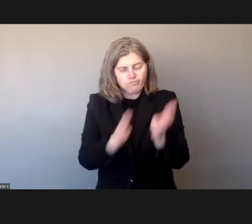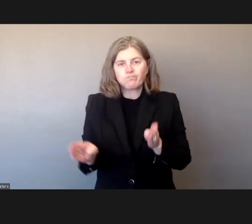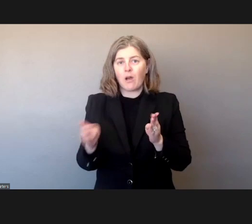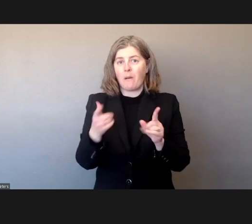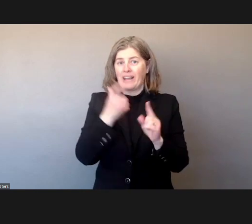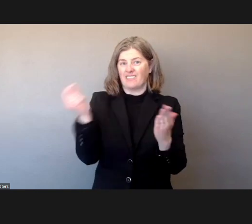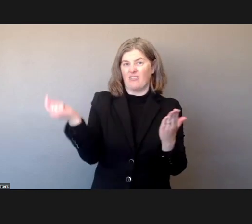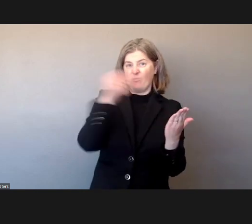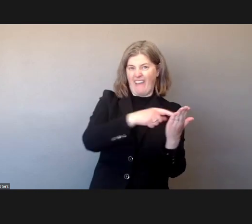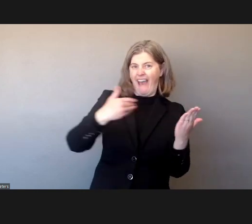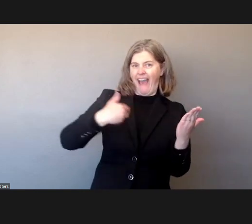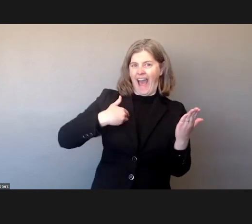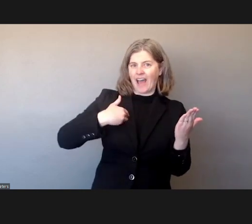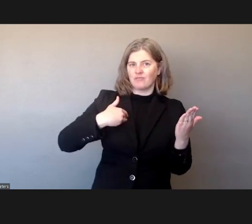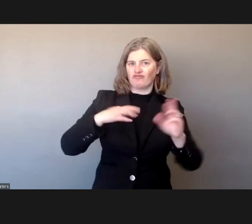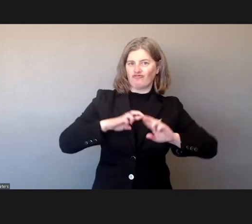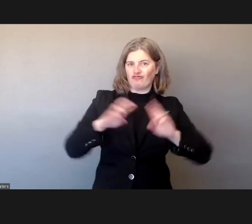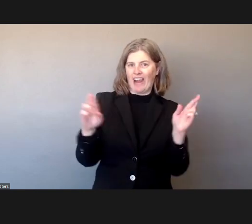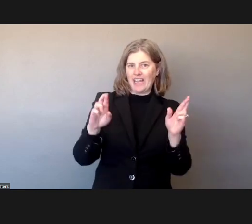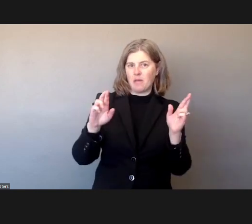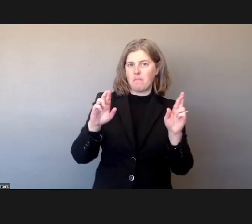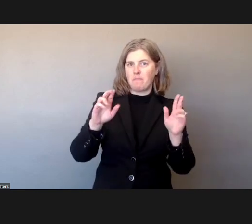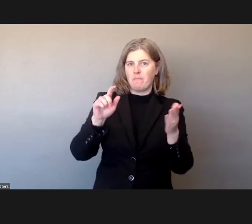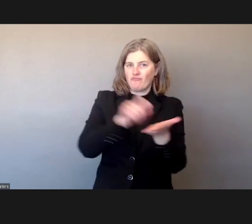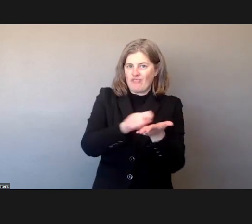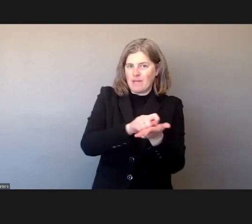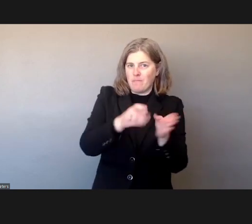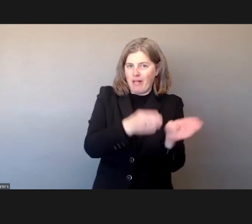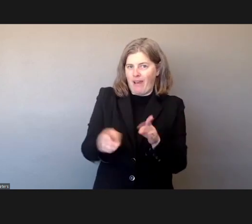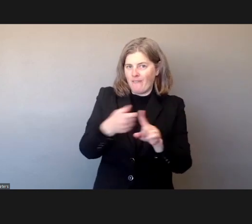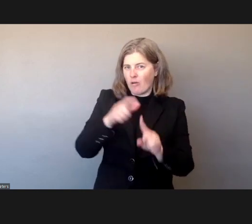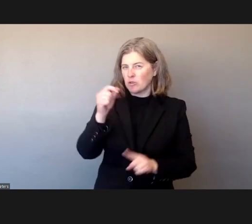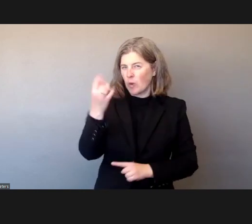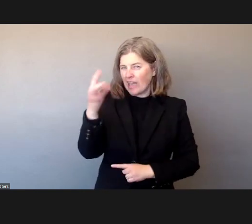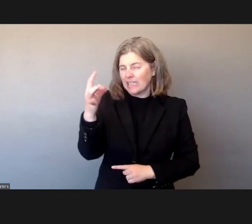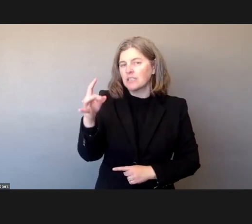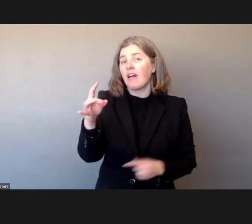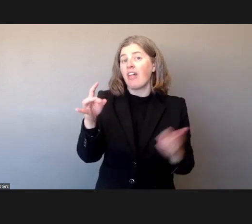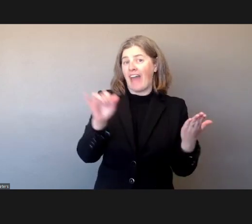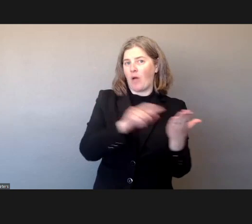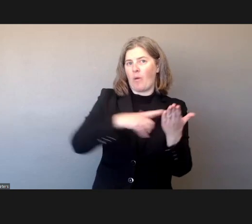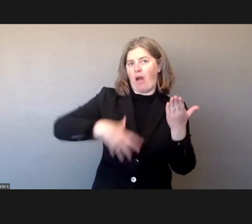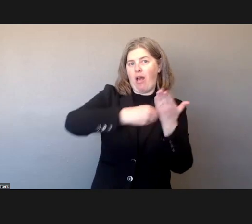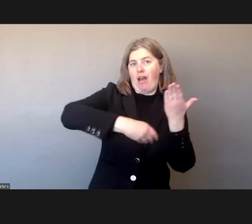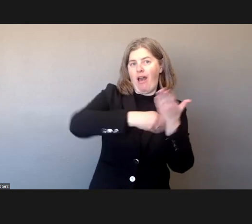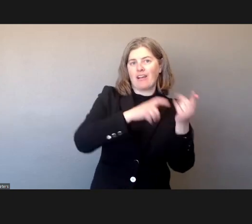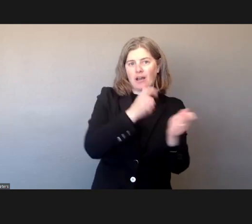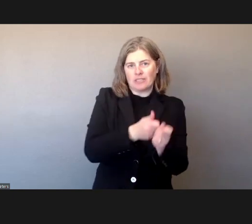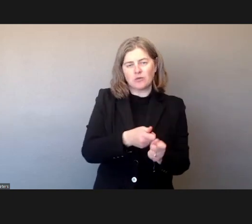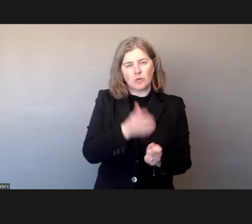that existence of that 2018 plan. And yes, we will update it. Also, I think